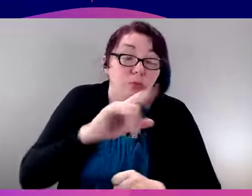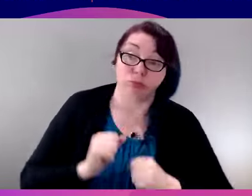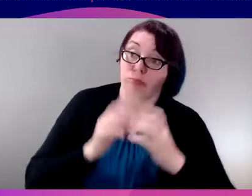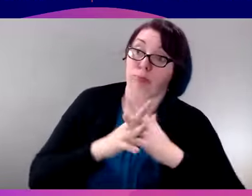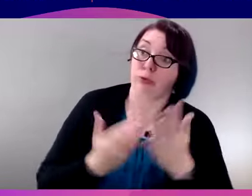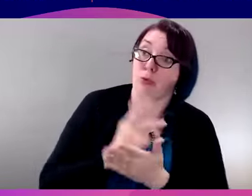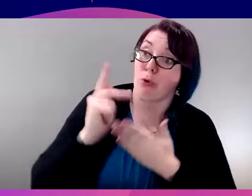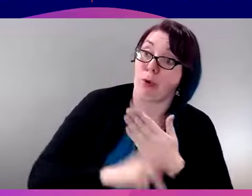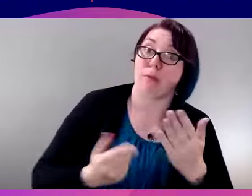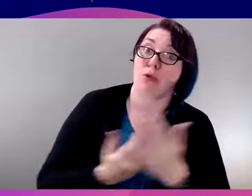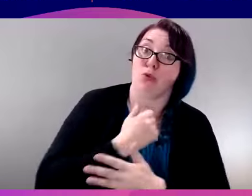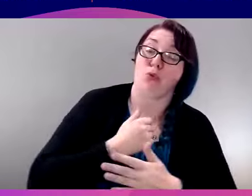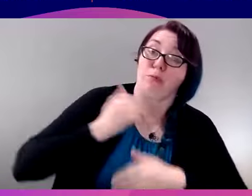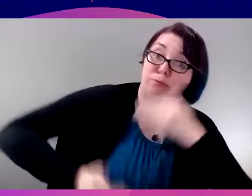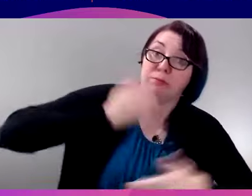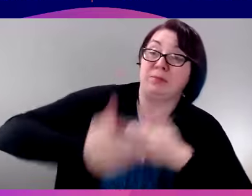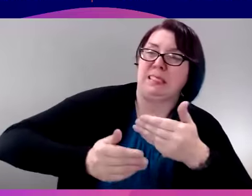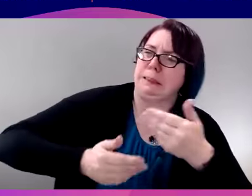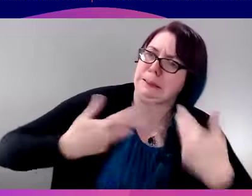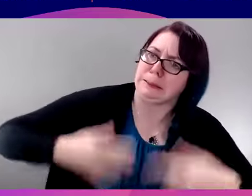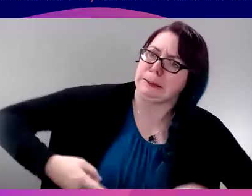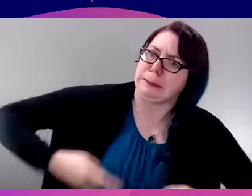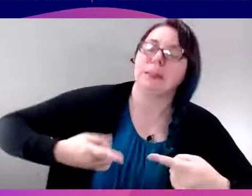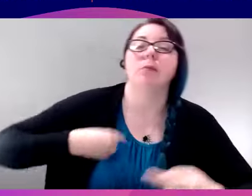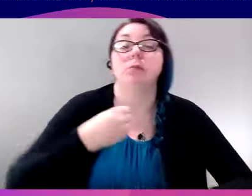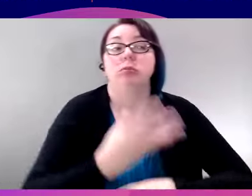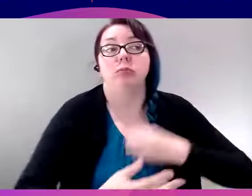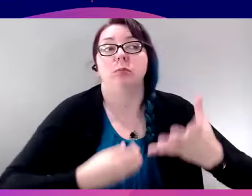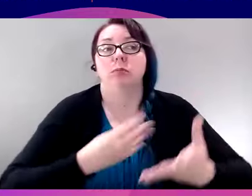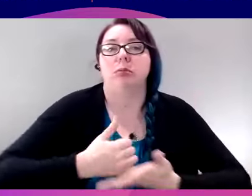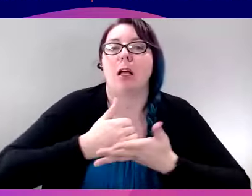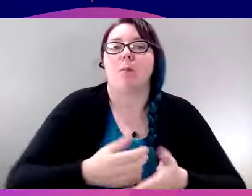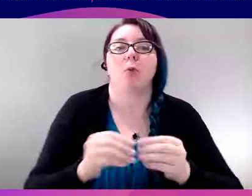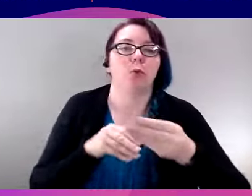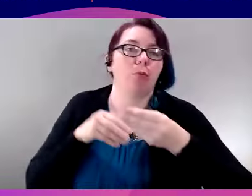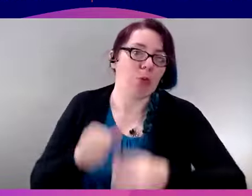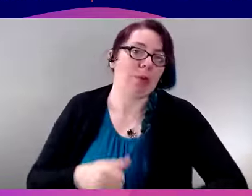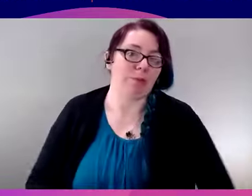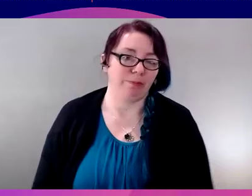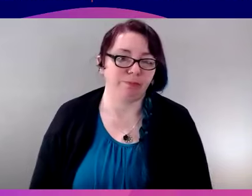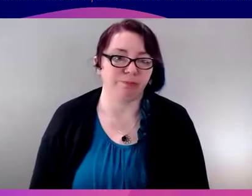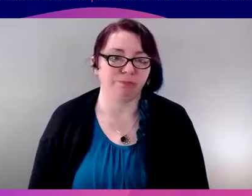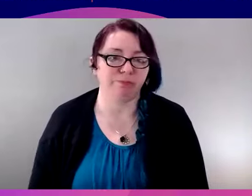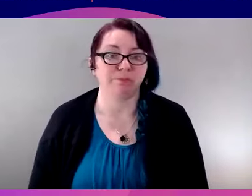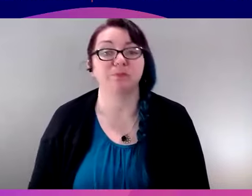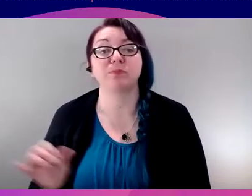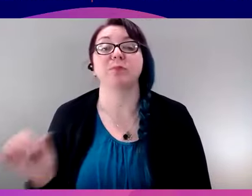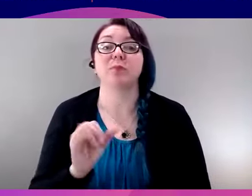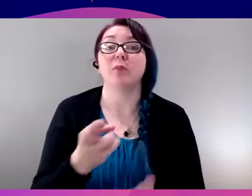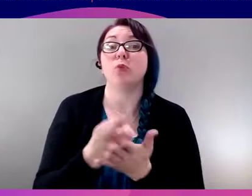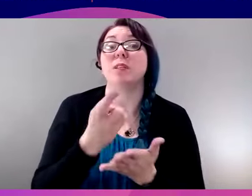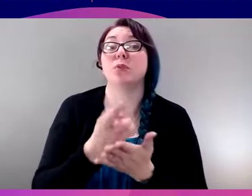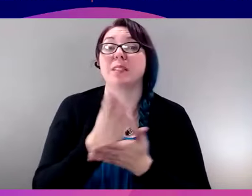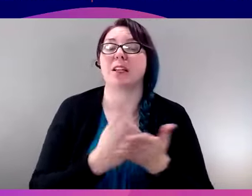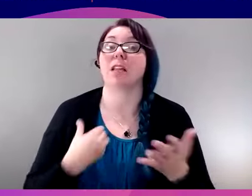the ACT to Keep Families Safe Online Learning Center also includes resources created by our incredible partners. These resources